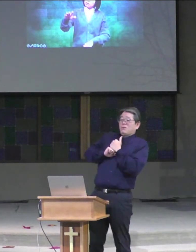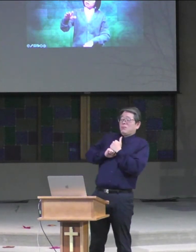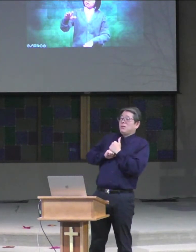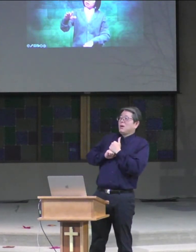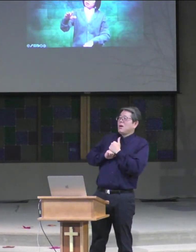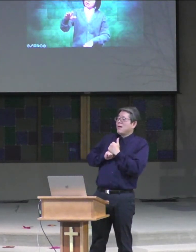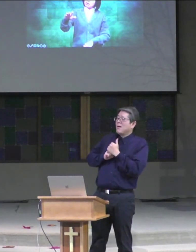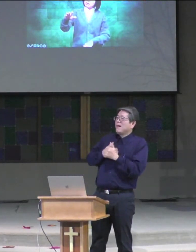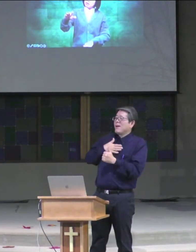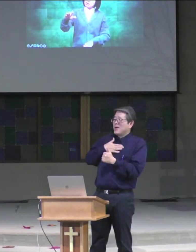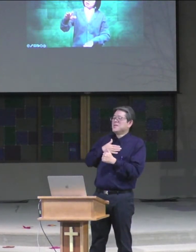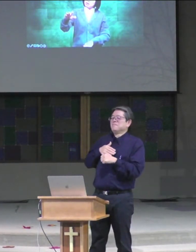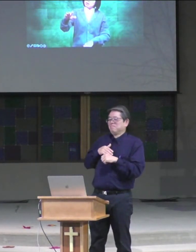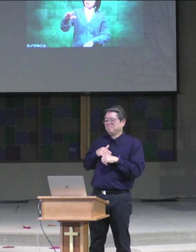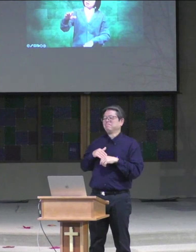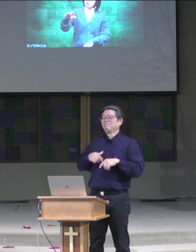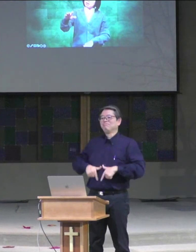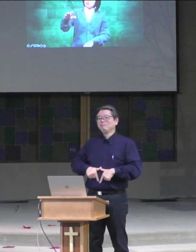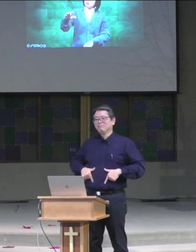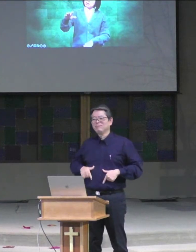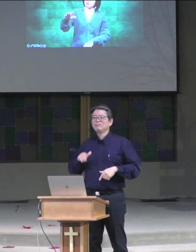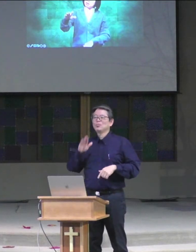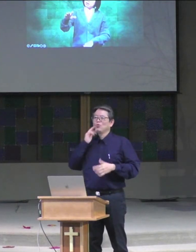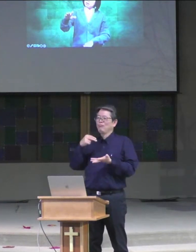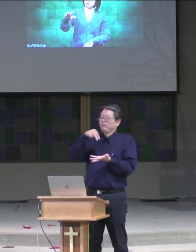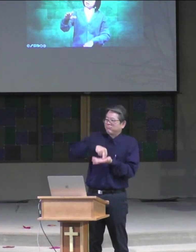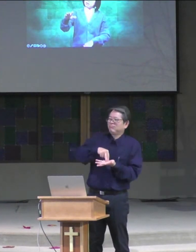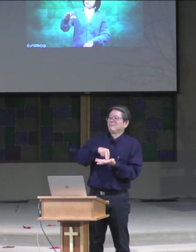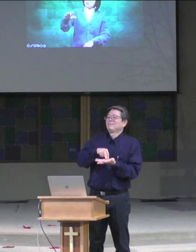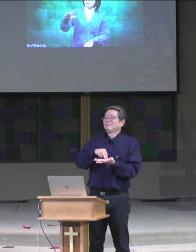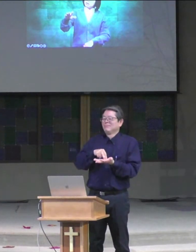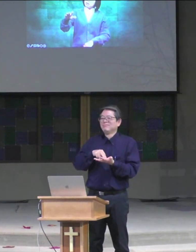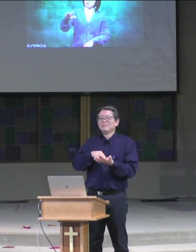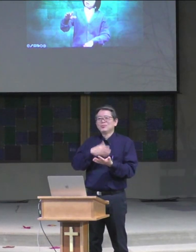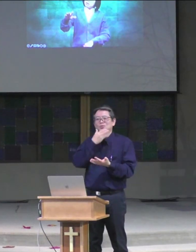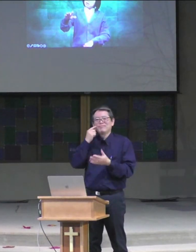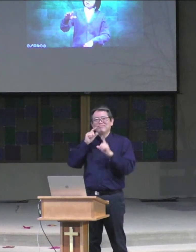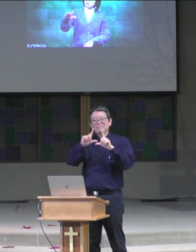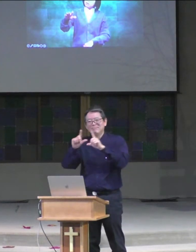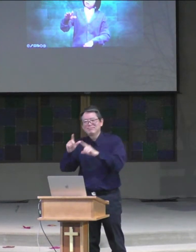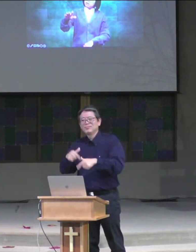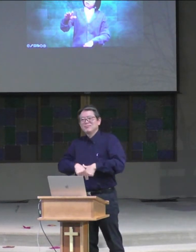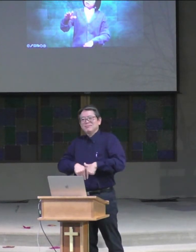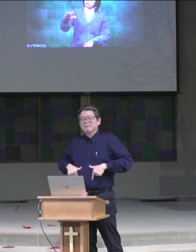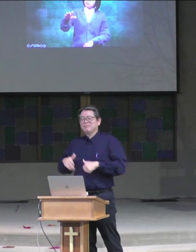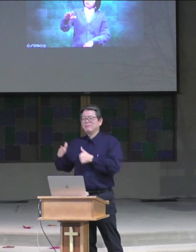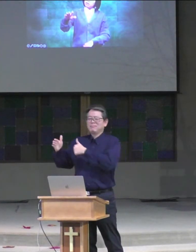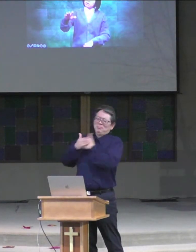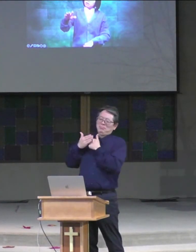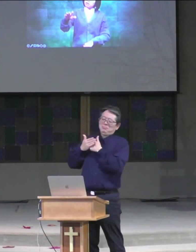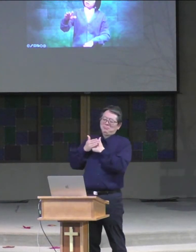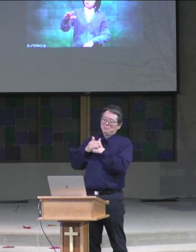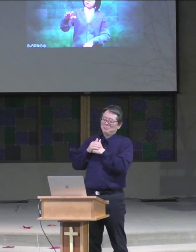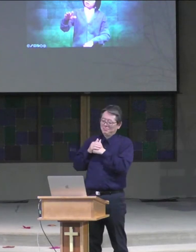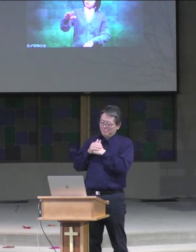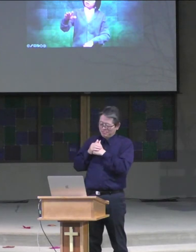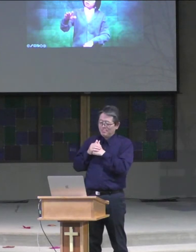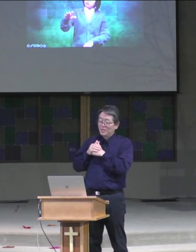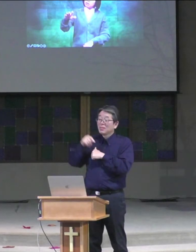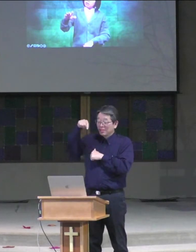it just really encouraged me to be bold about my identity and signing and just